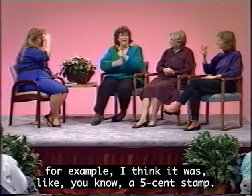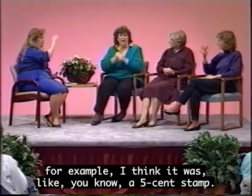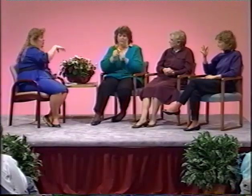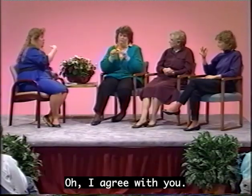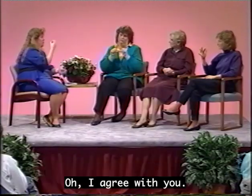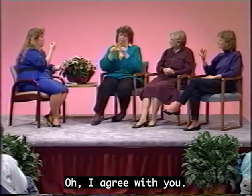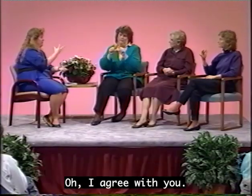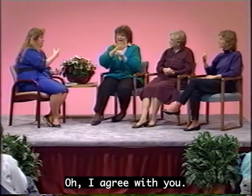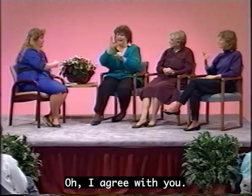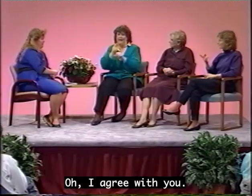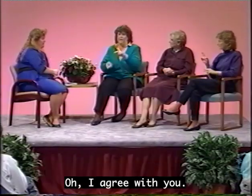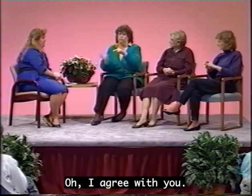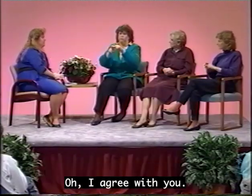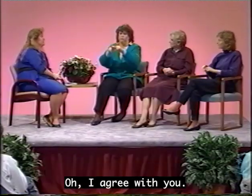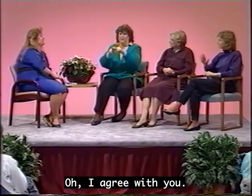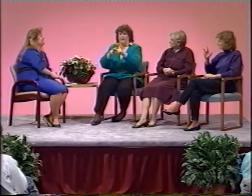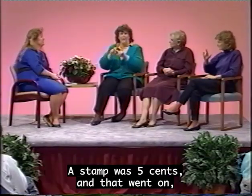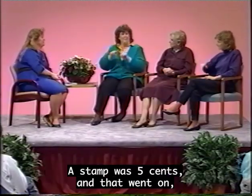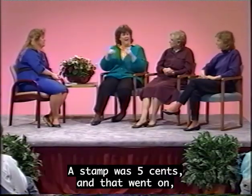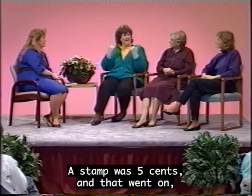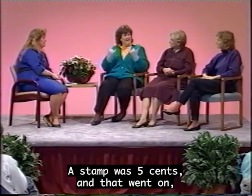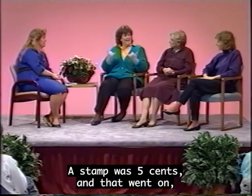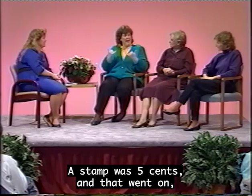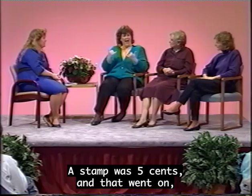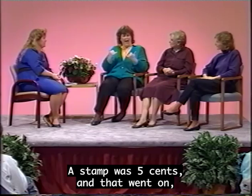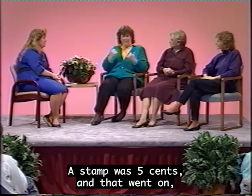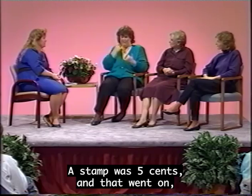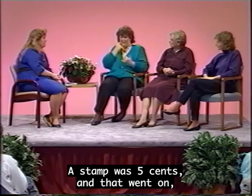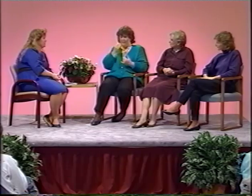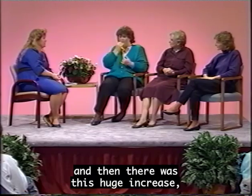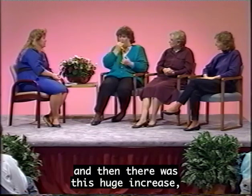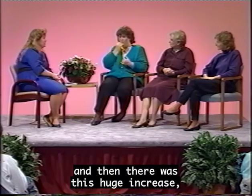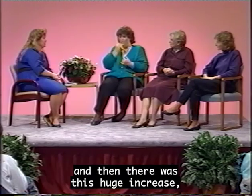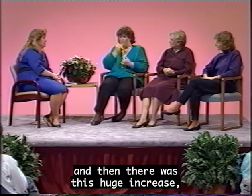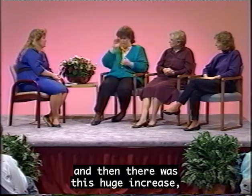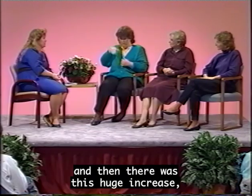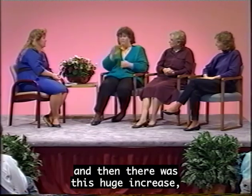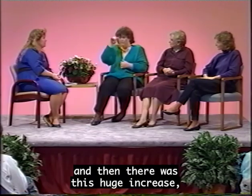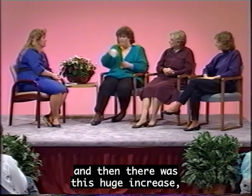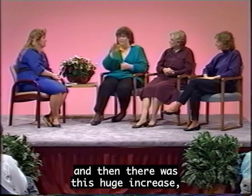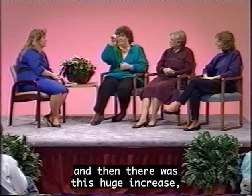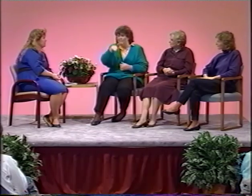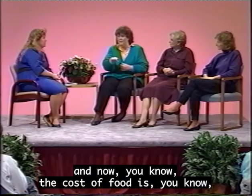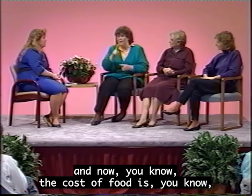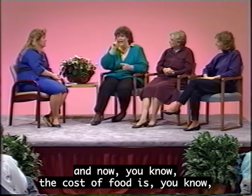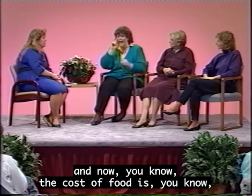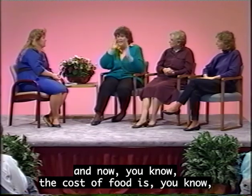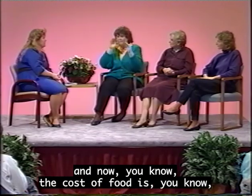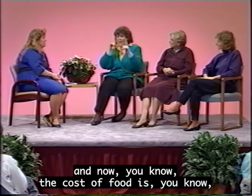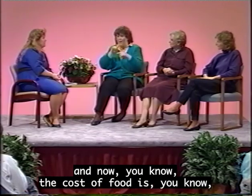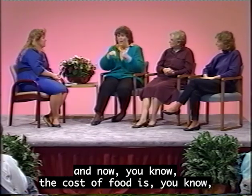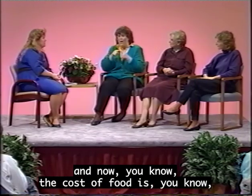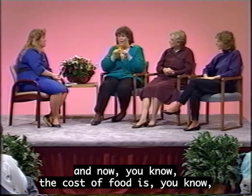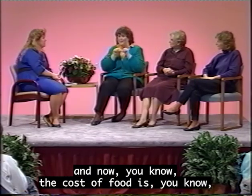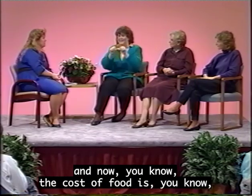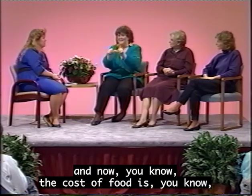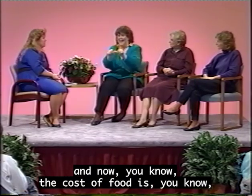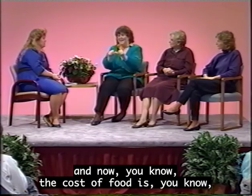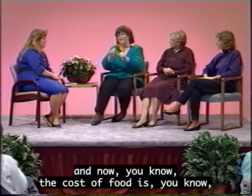stamp. Oh, I agree with you. The stamp was 5 cents, and that went on, and then there was this huge increase. And now, the cost of food is,